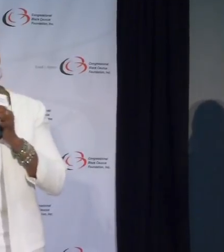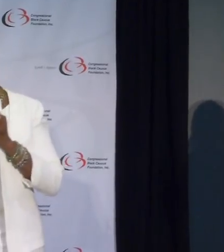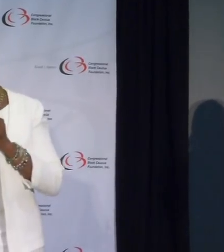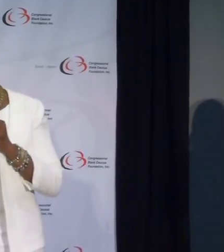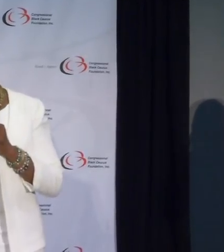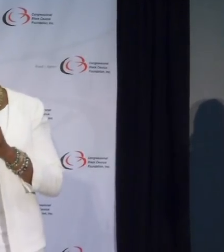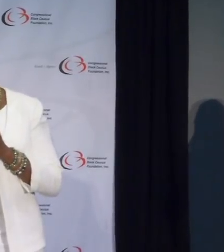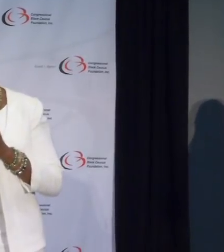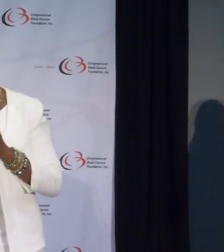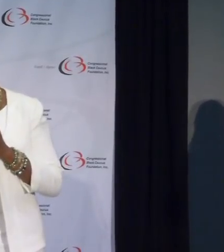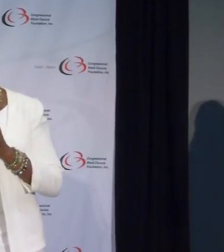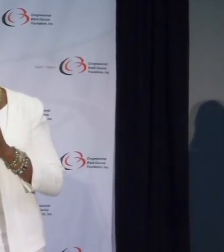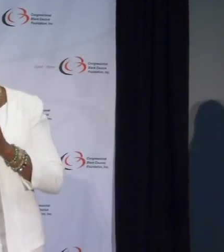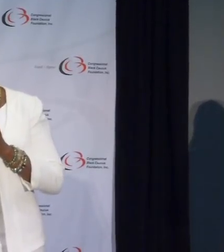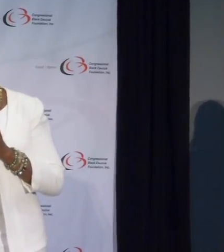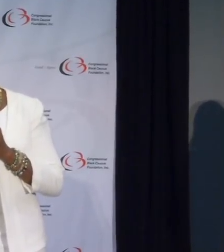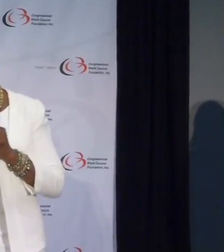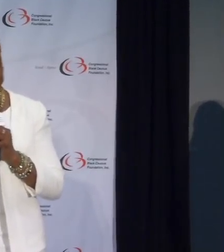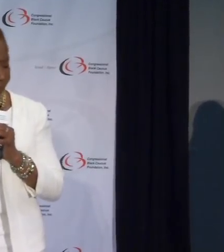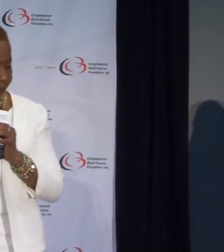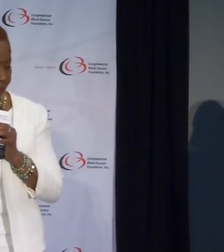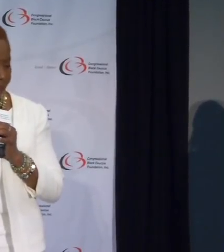to forgive.